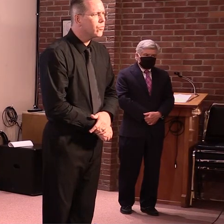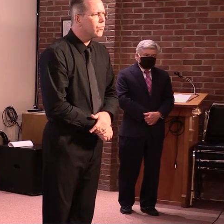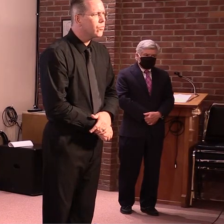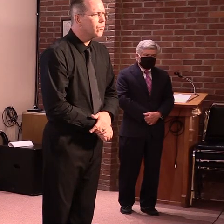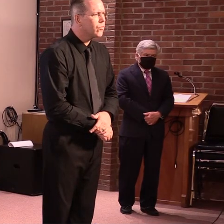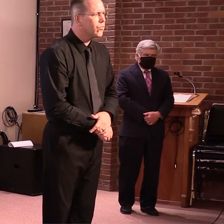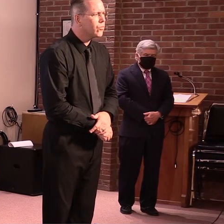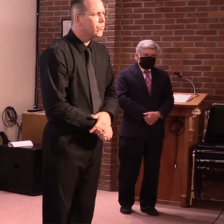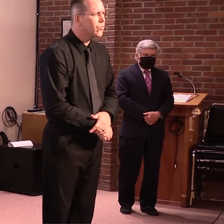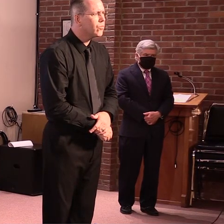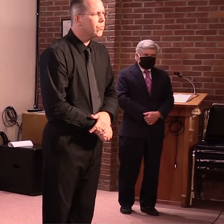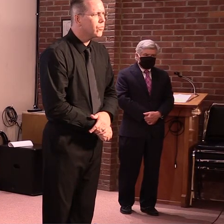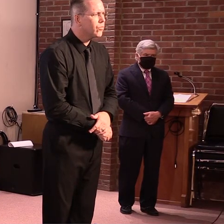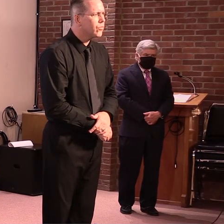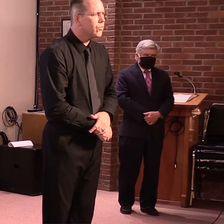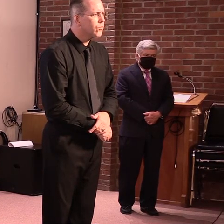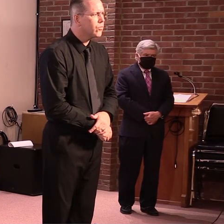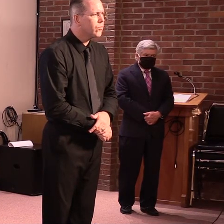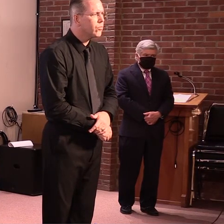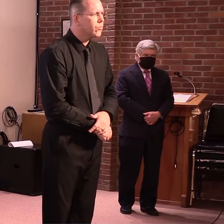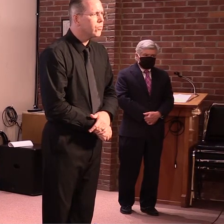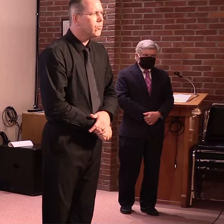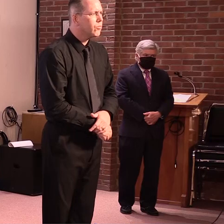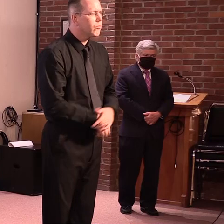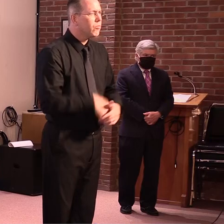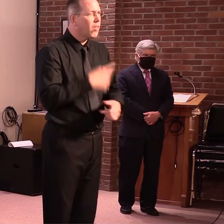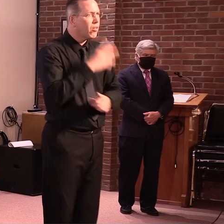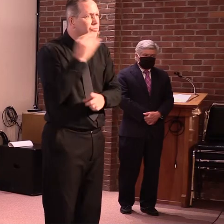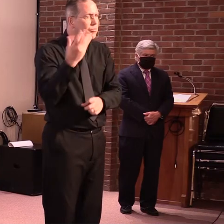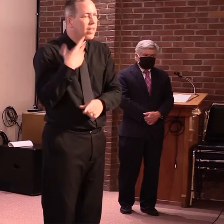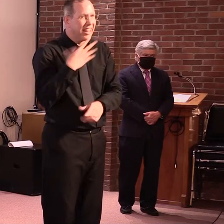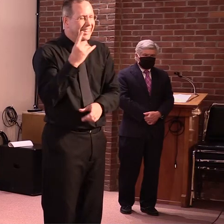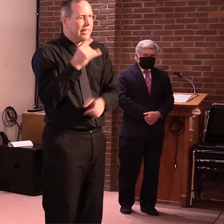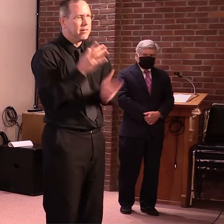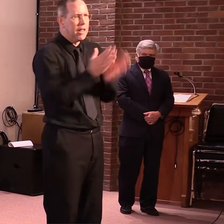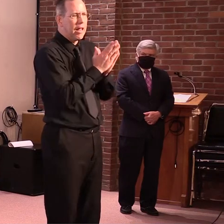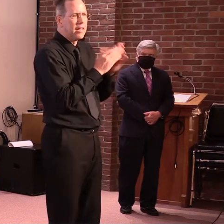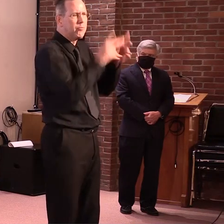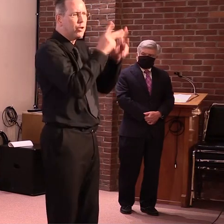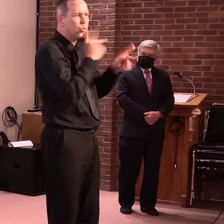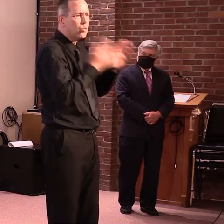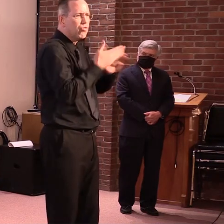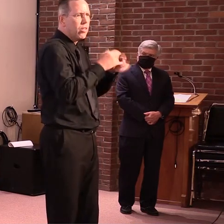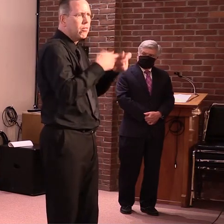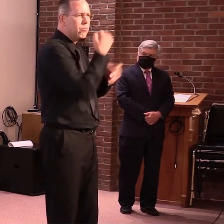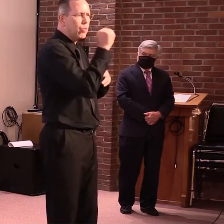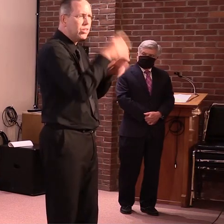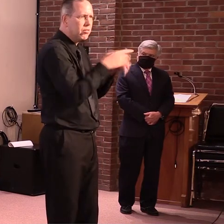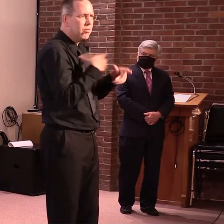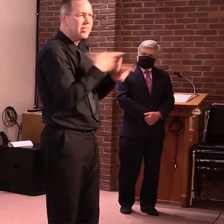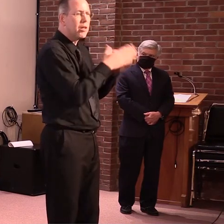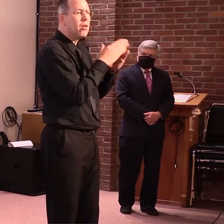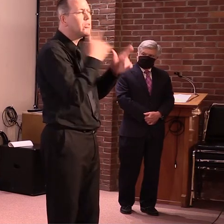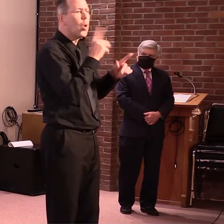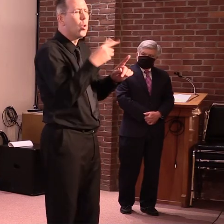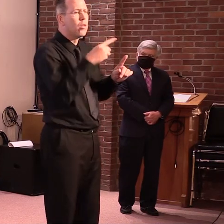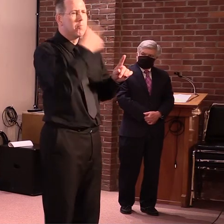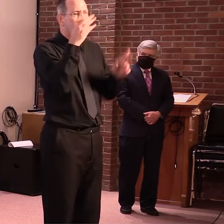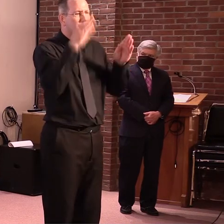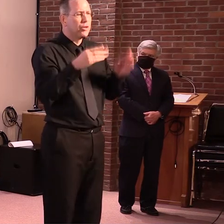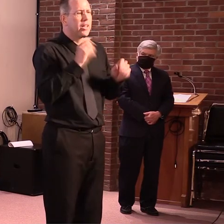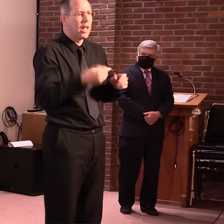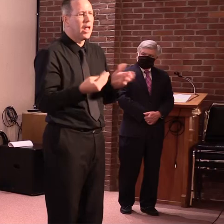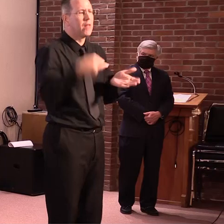only black people because they have been underrepresented and underheard, and this is a time for black people to speak